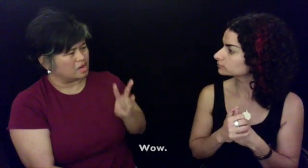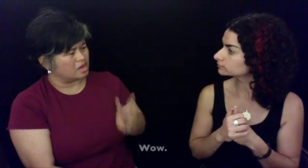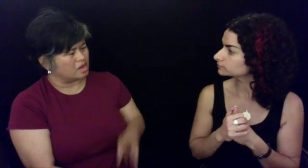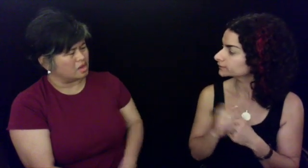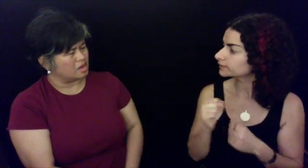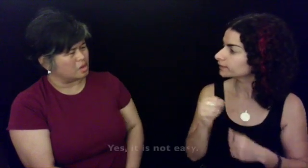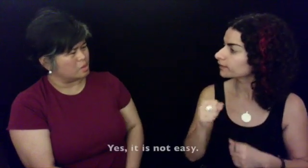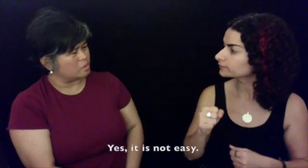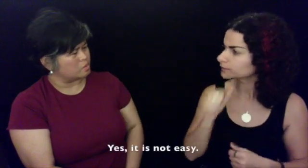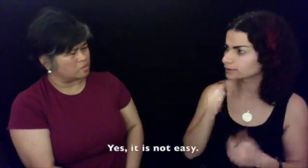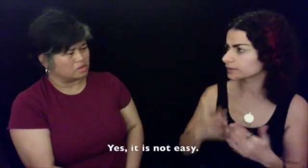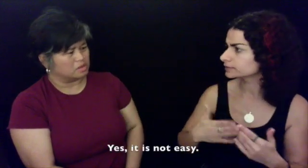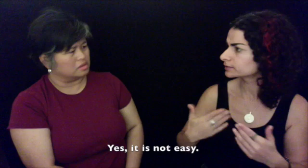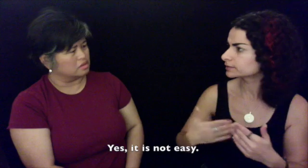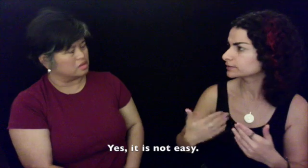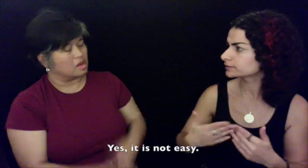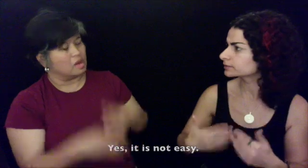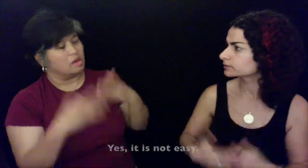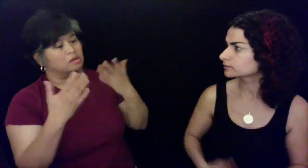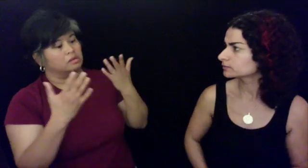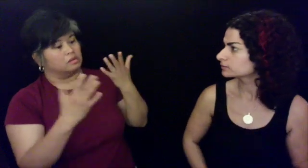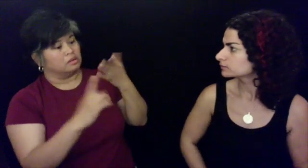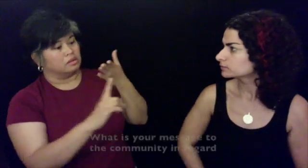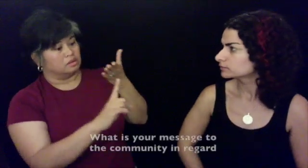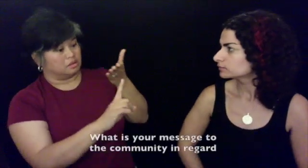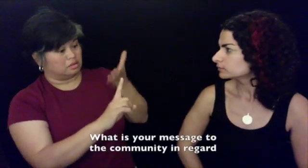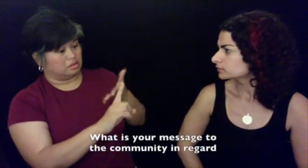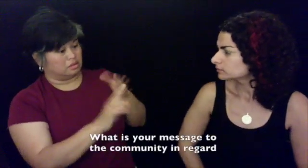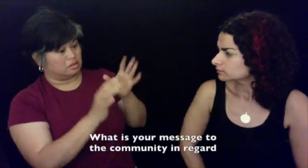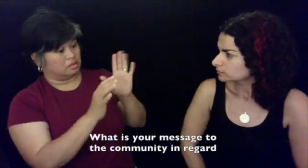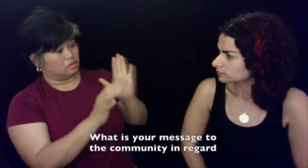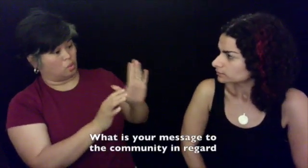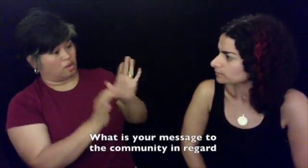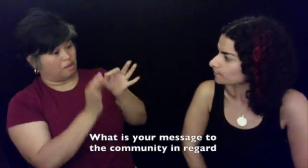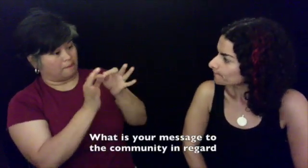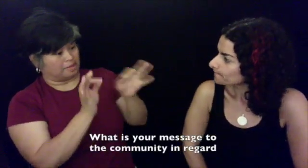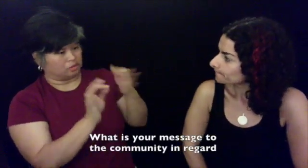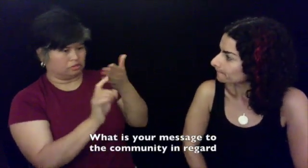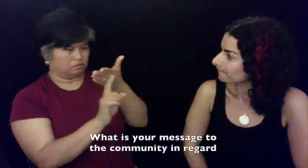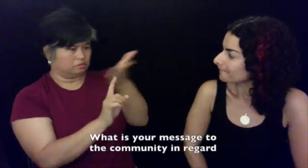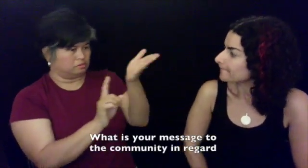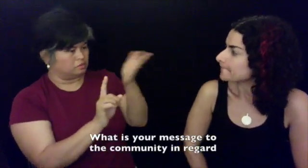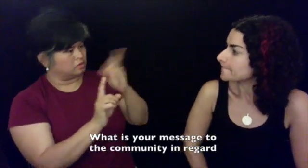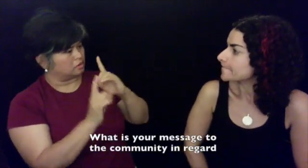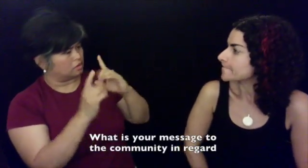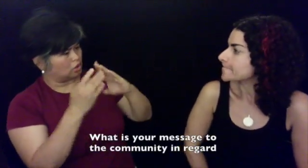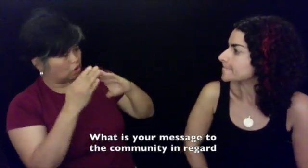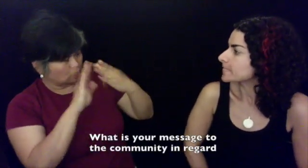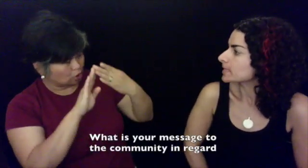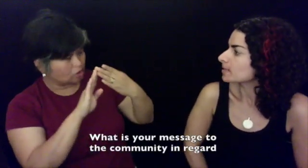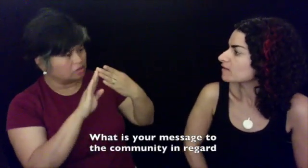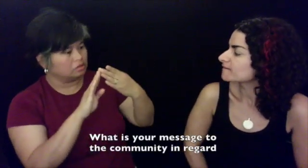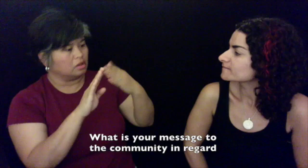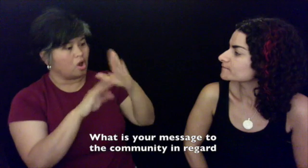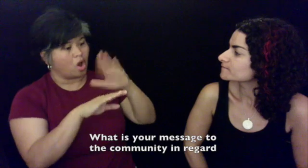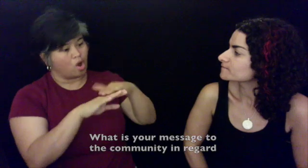Wow. Yes, it is not easy. What is your message to the community in